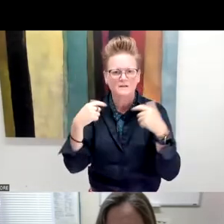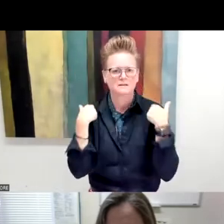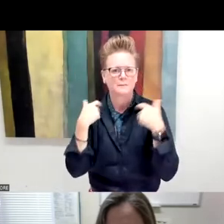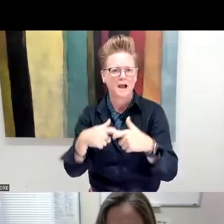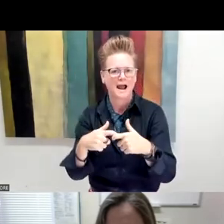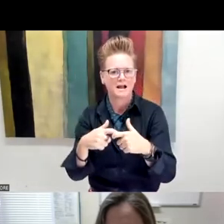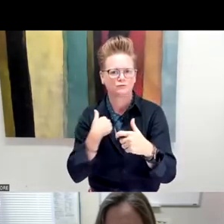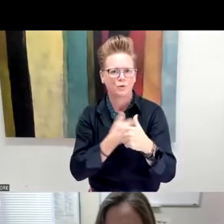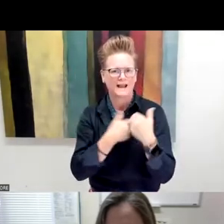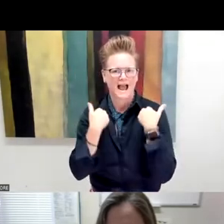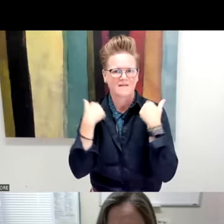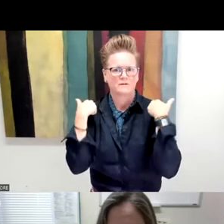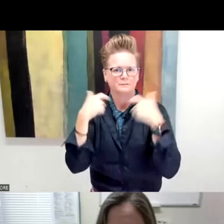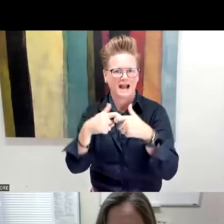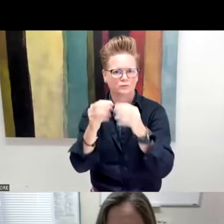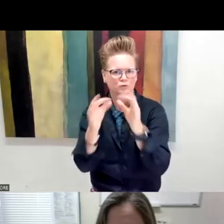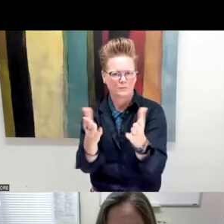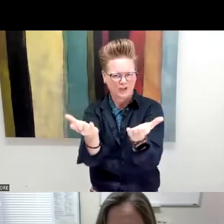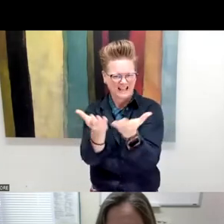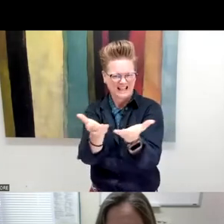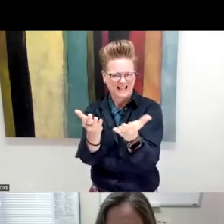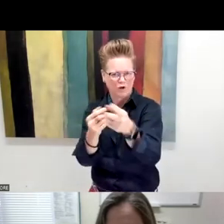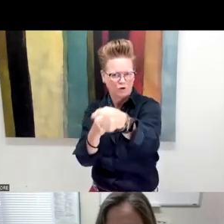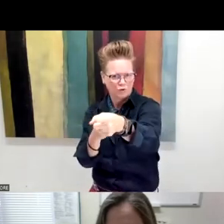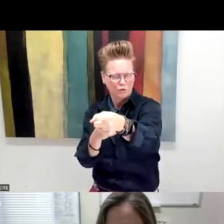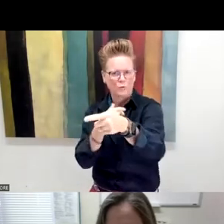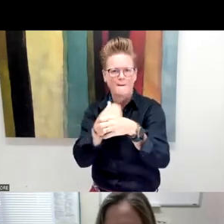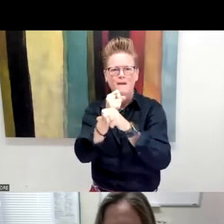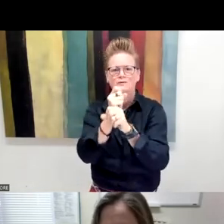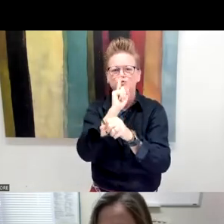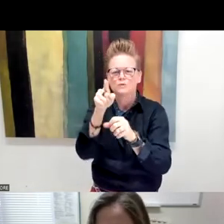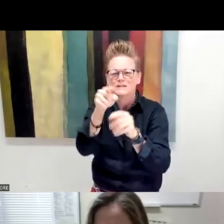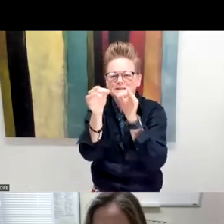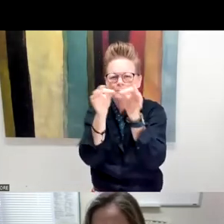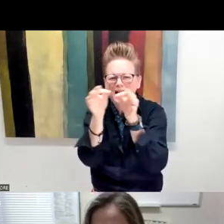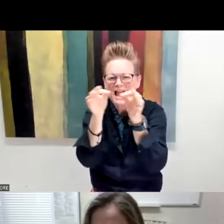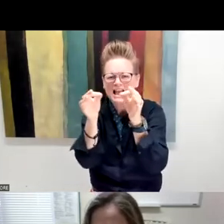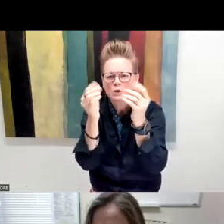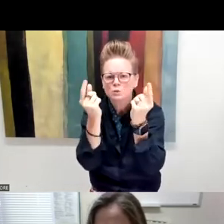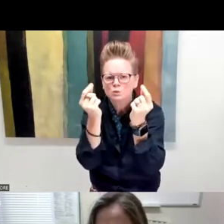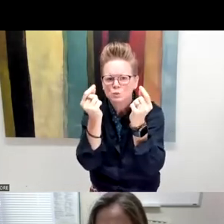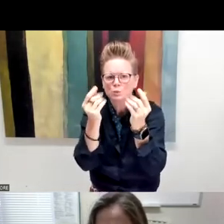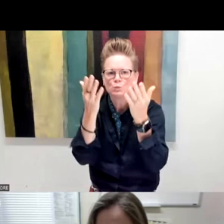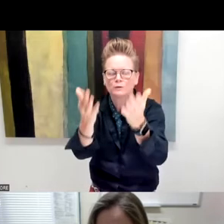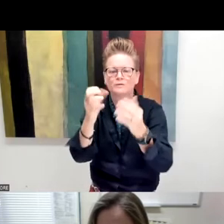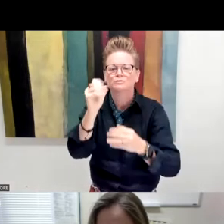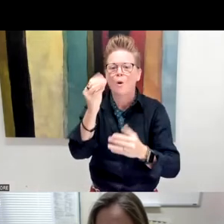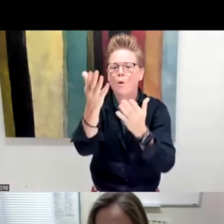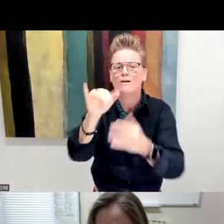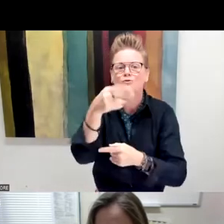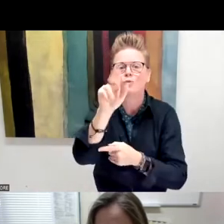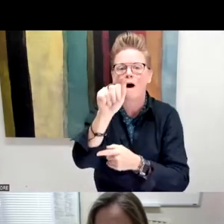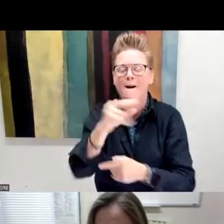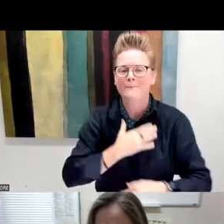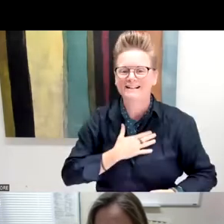Now I wanted to switch over to, we have a Spanish interpreter here, and I just wanna make sure that he